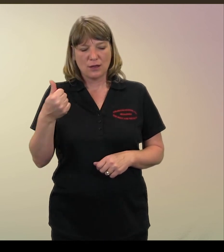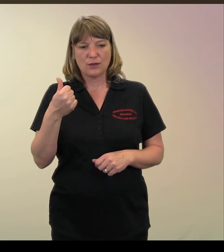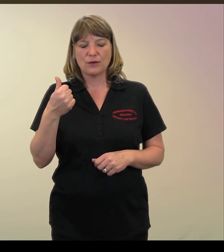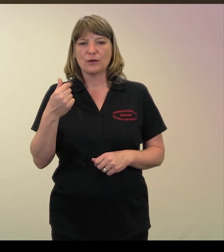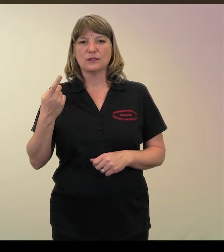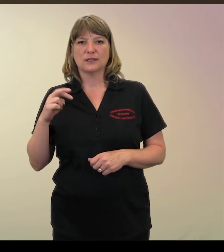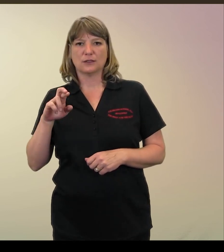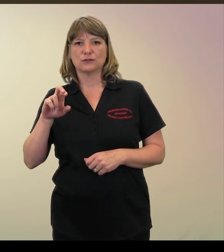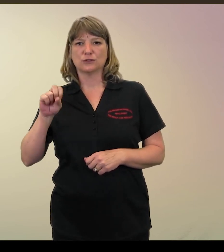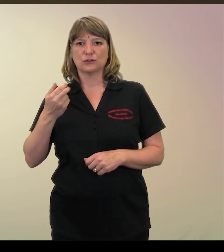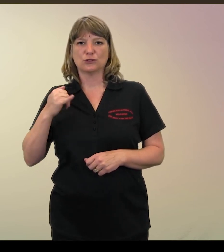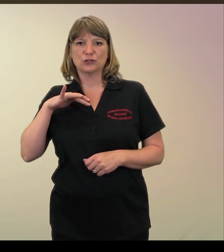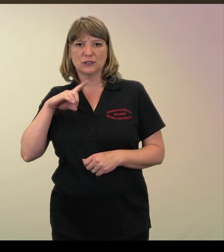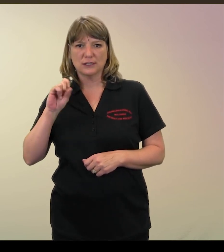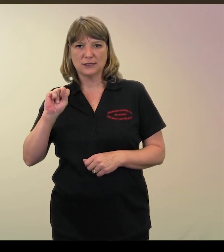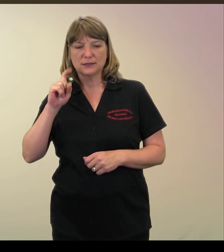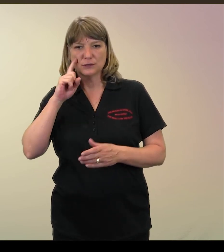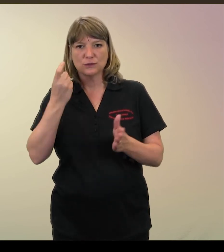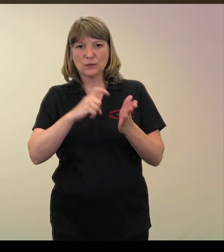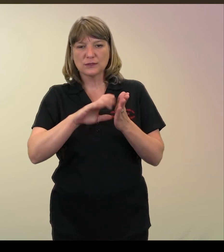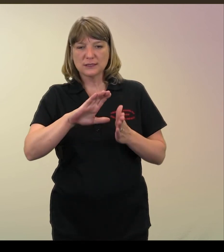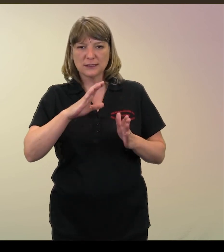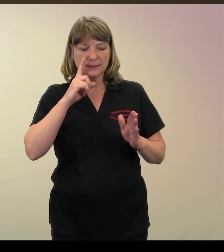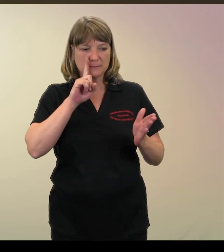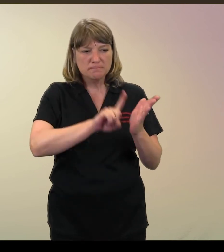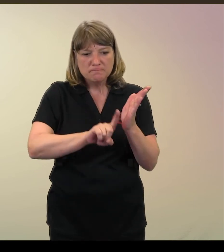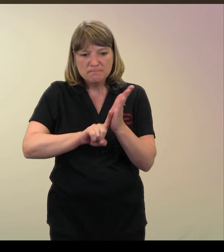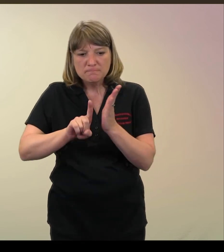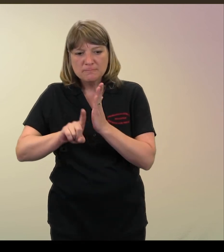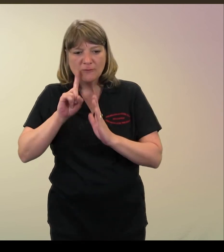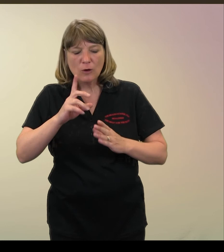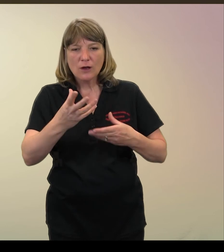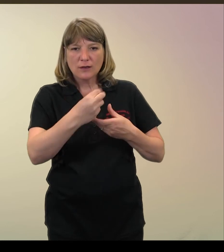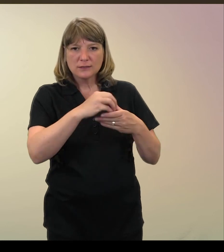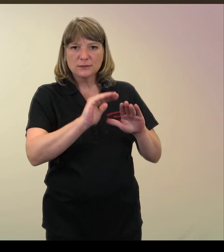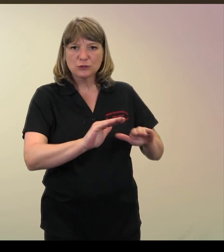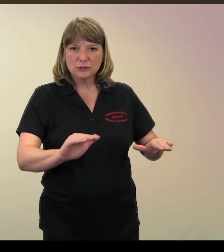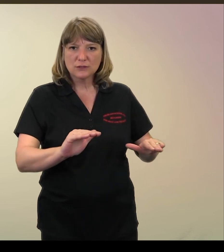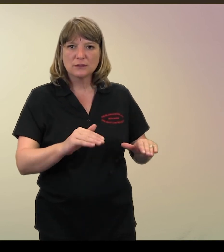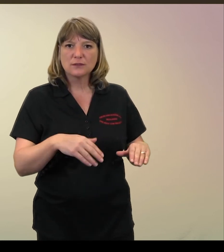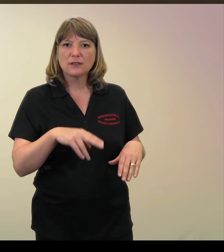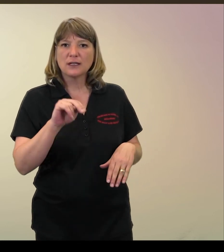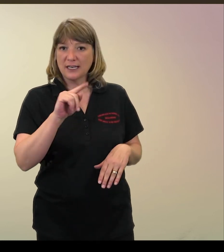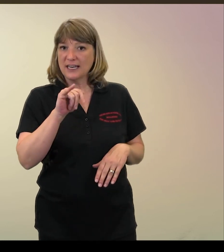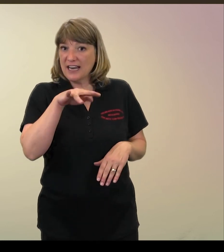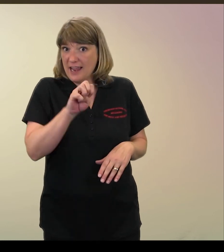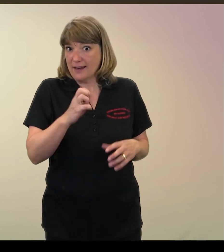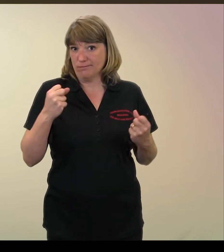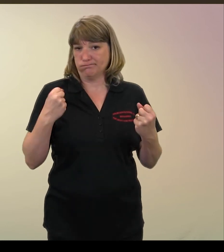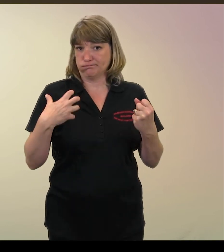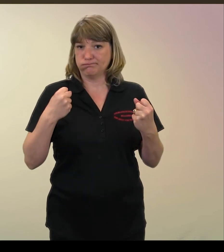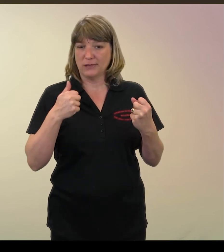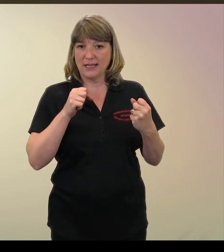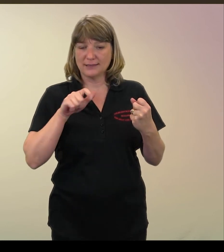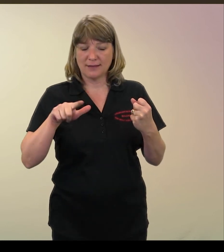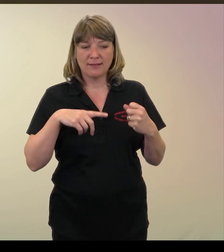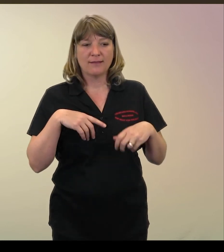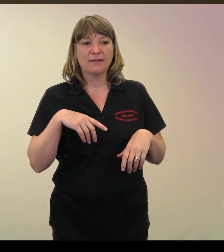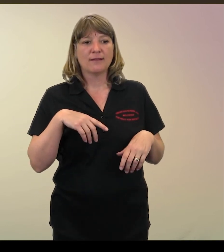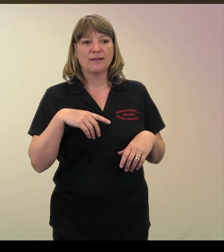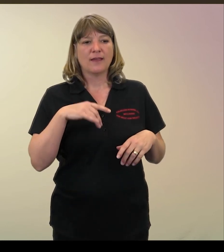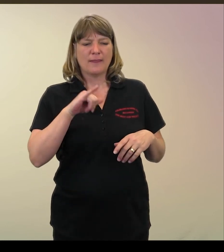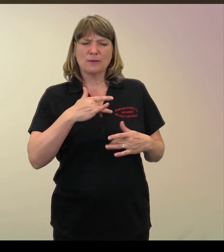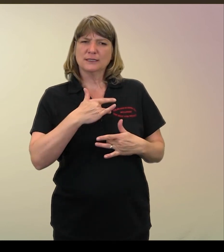other things that Dr. Shields saw in his sample of children who had autism, who were native ASL